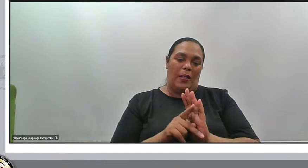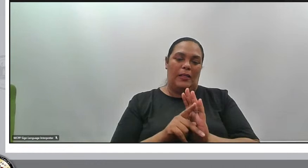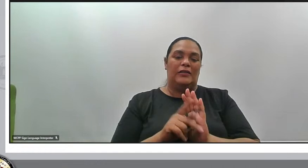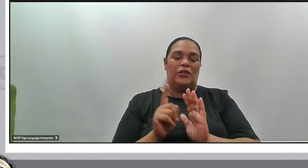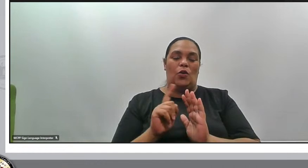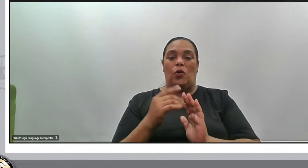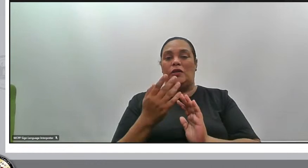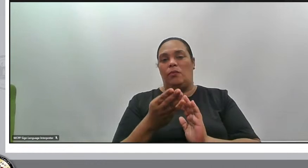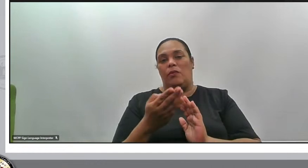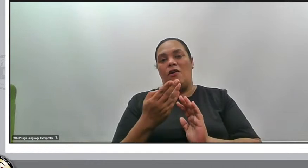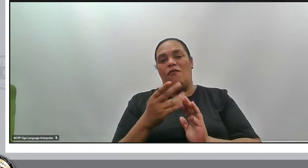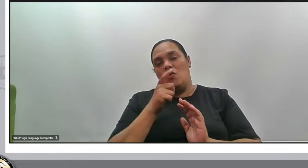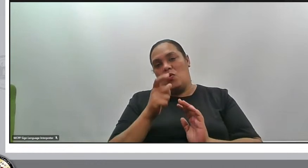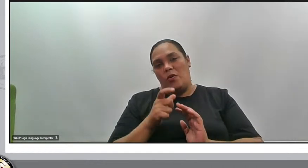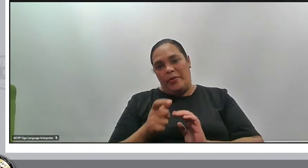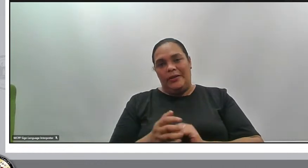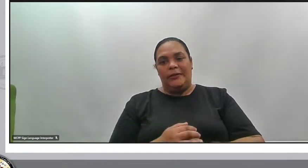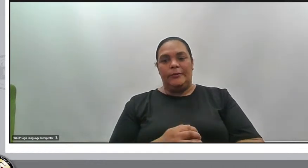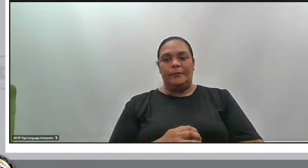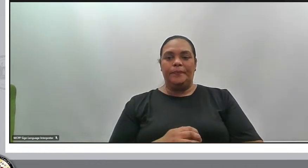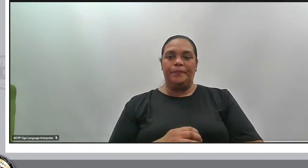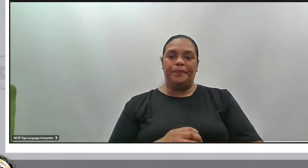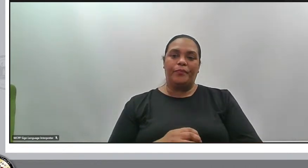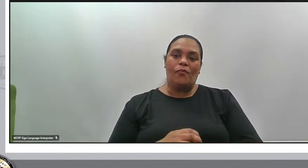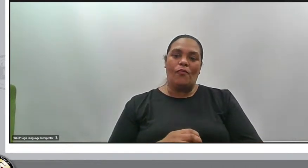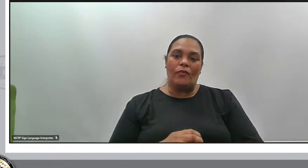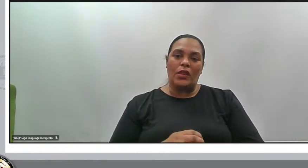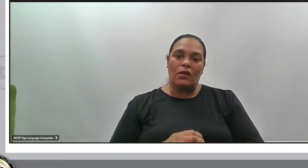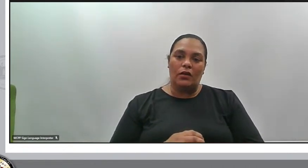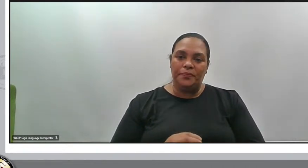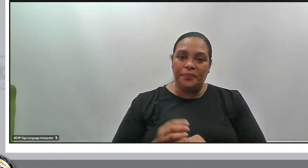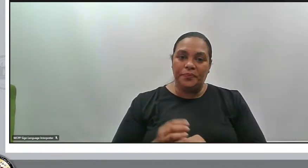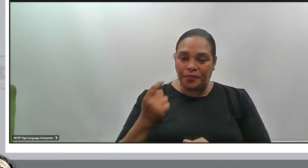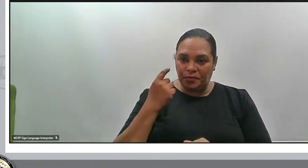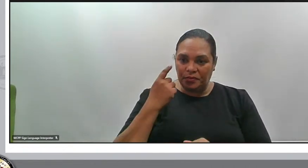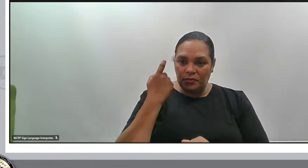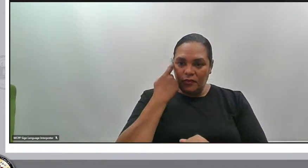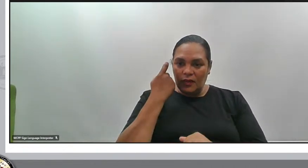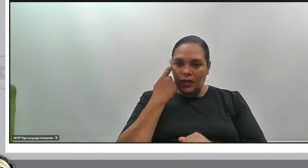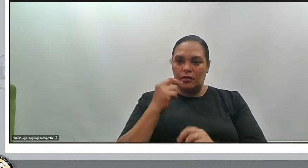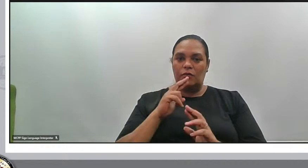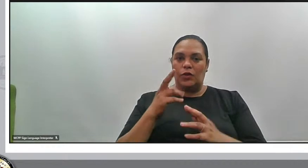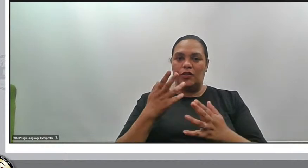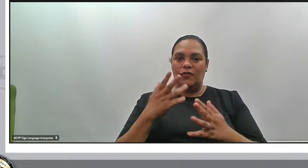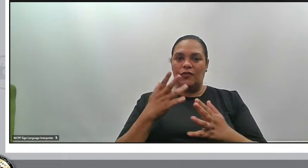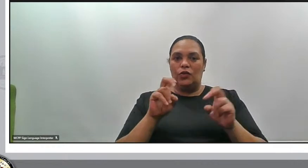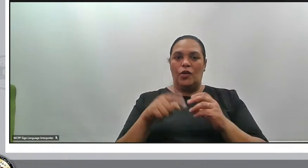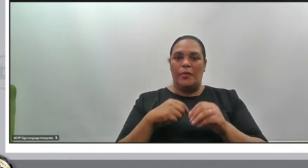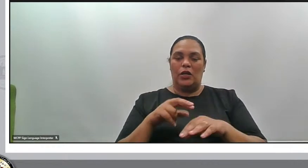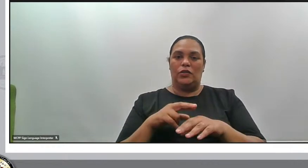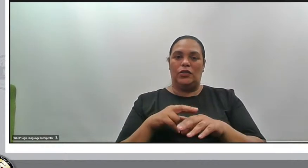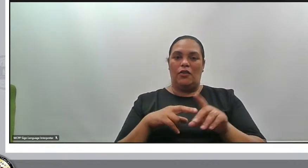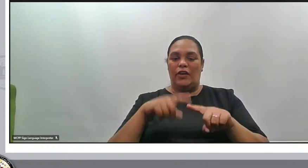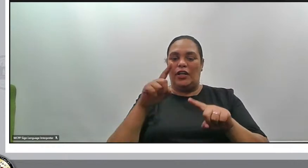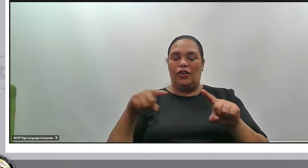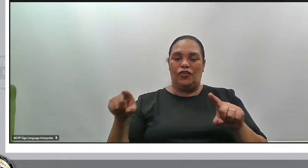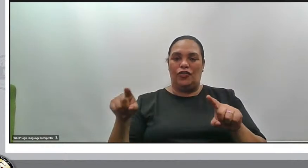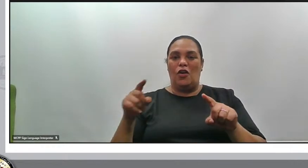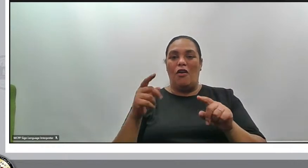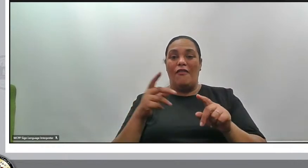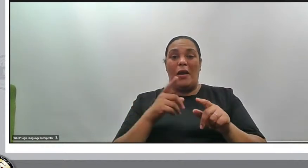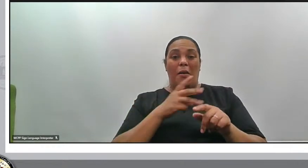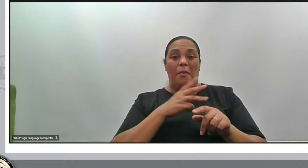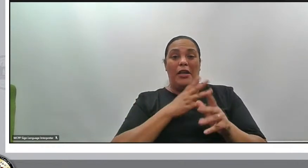out for comment. I think the secretary responded to the issue of ratio of managers and senior